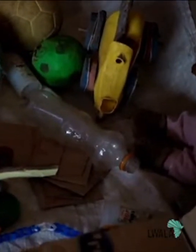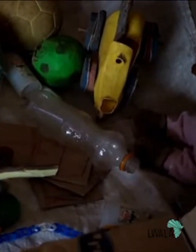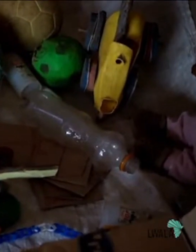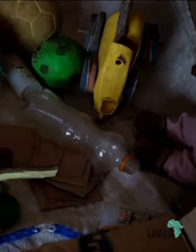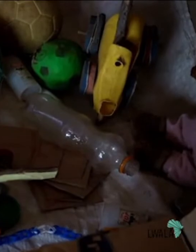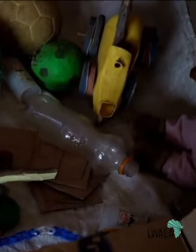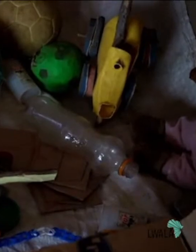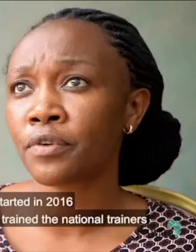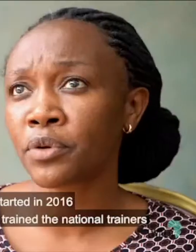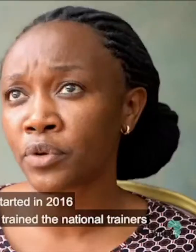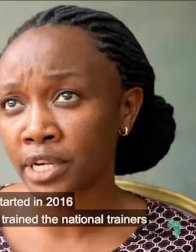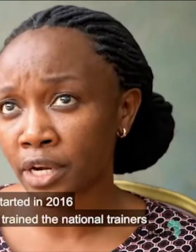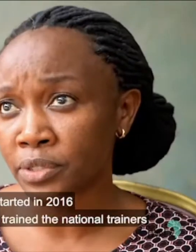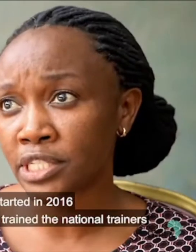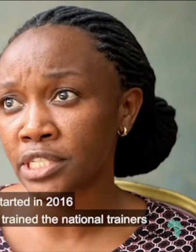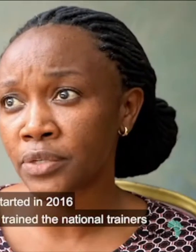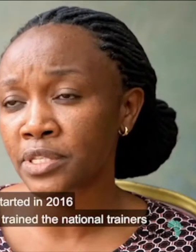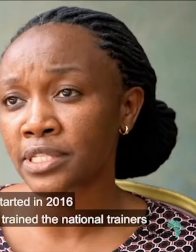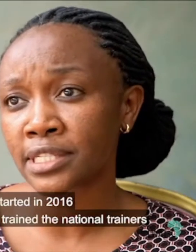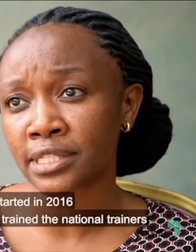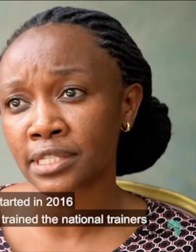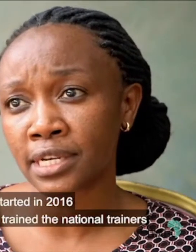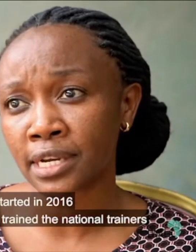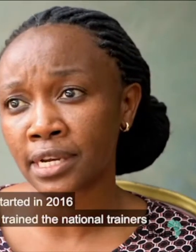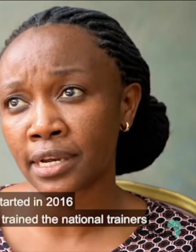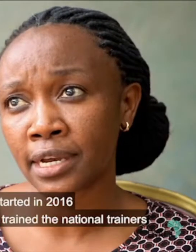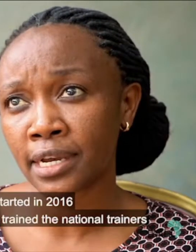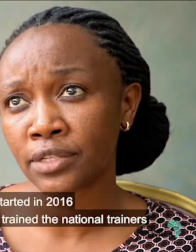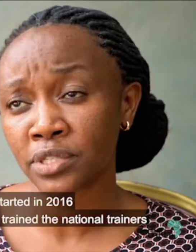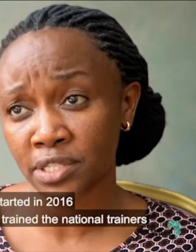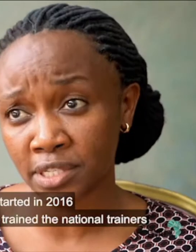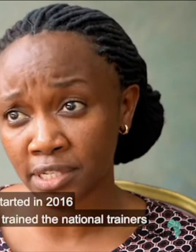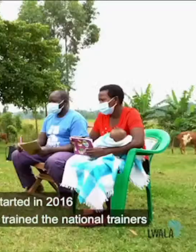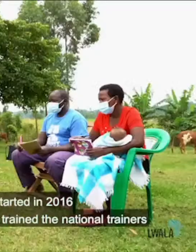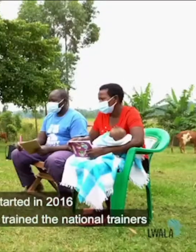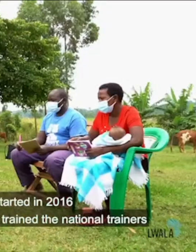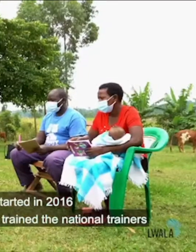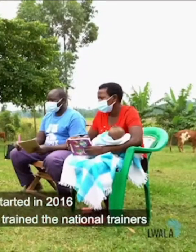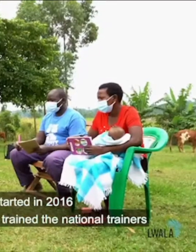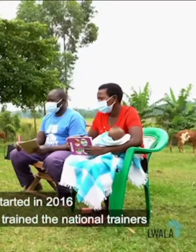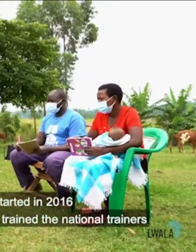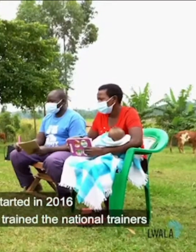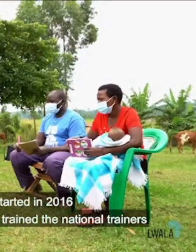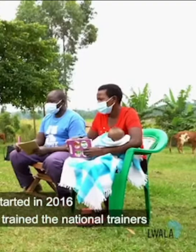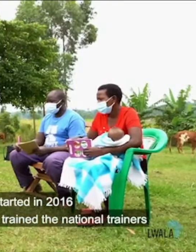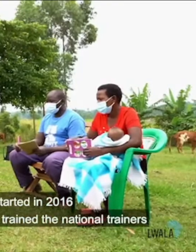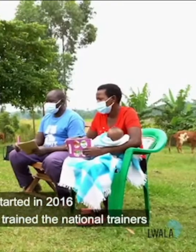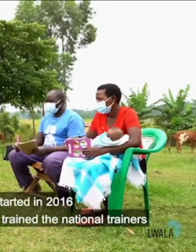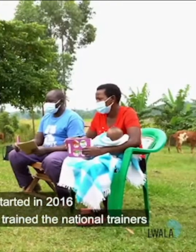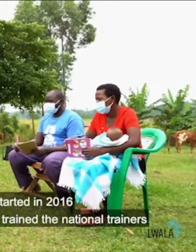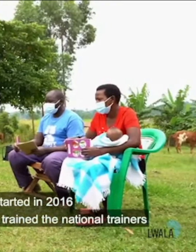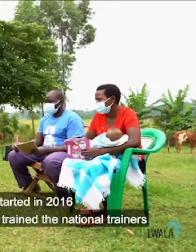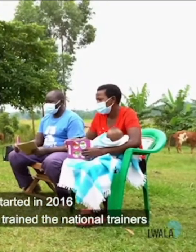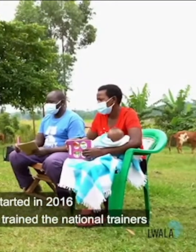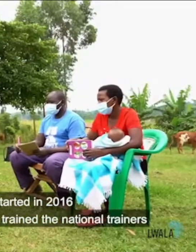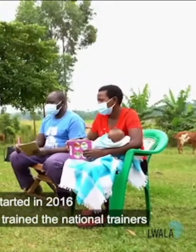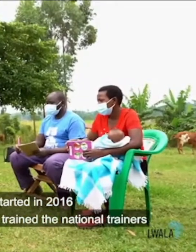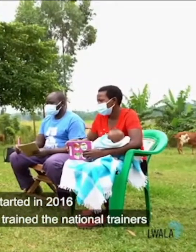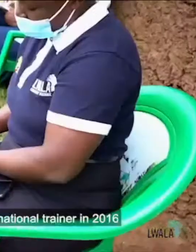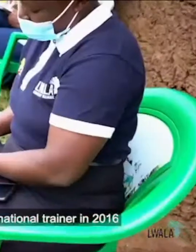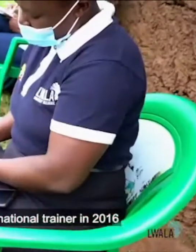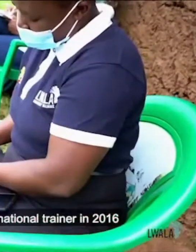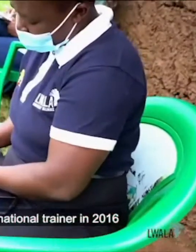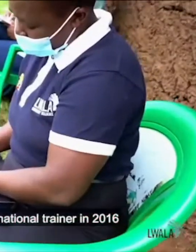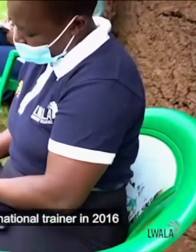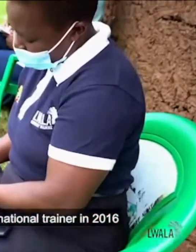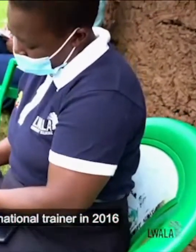for caregivers. In Migori County, we started 2016. That is when the national government trained the